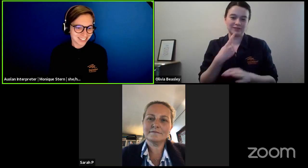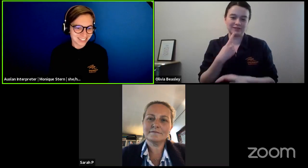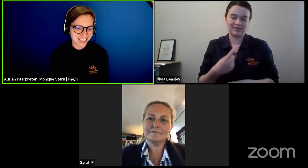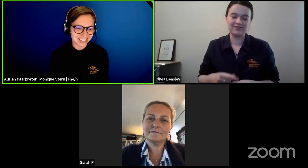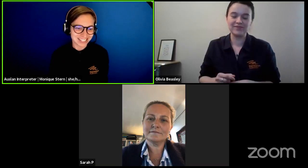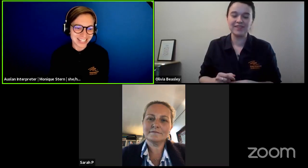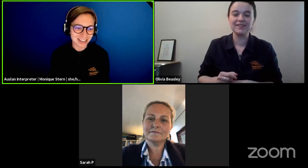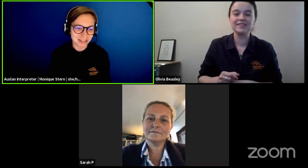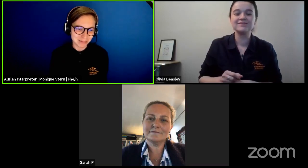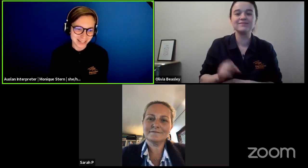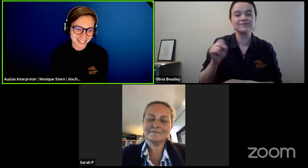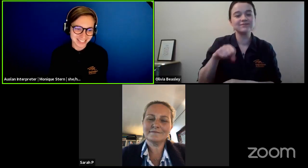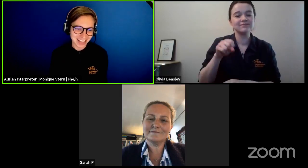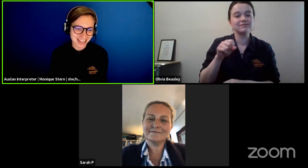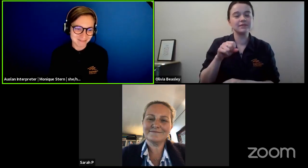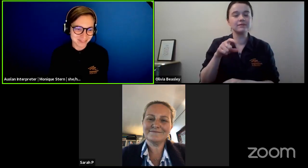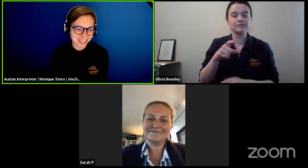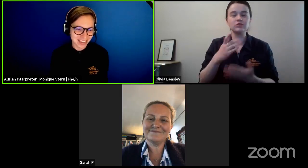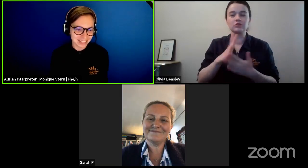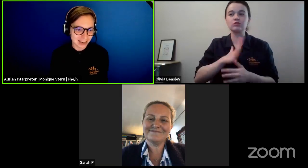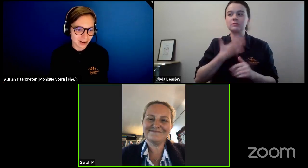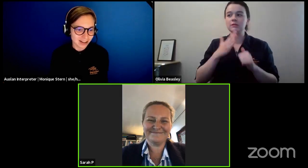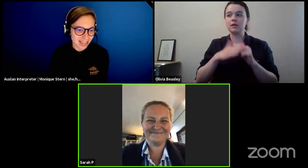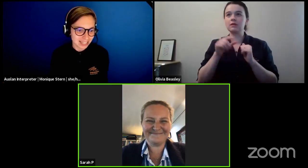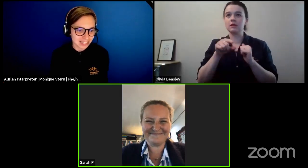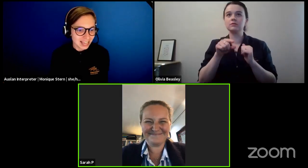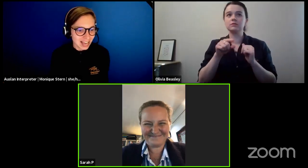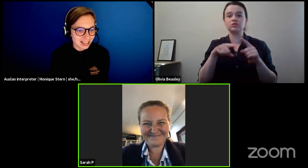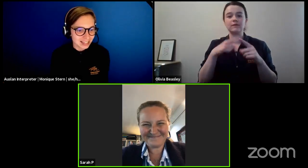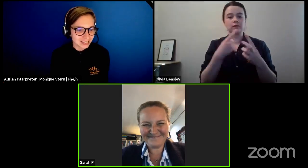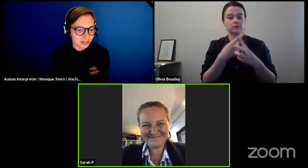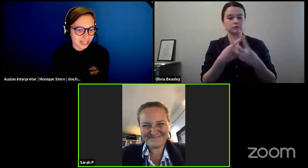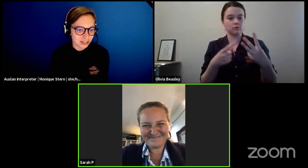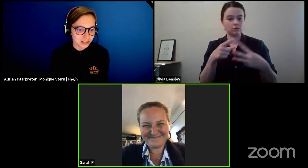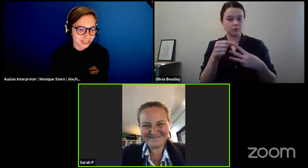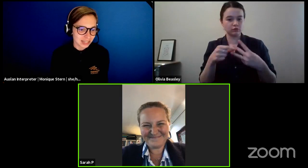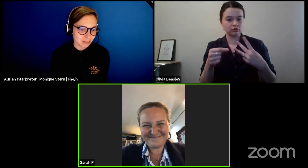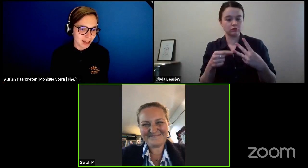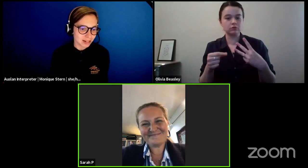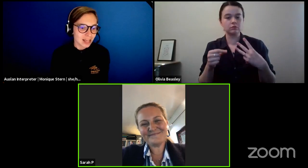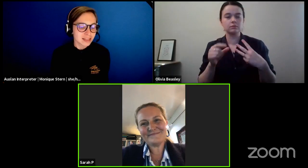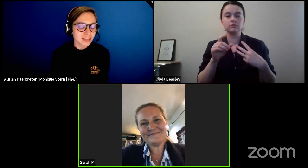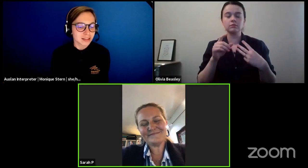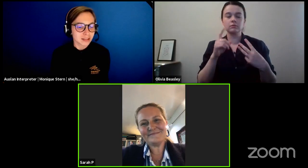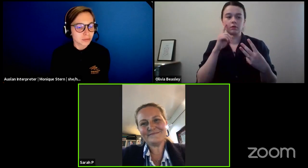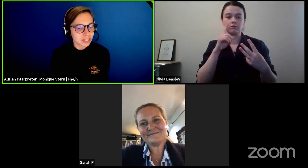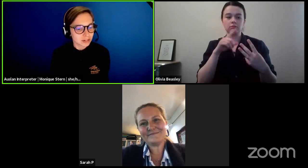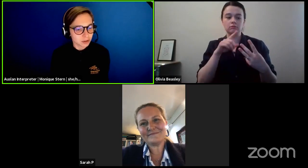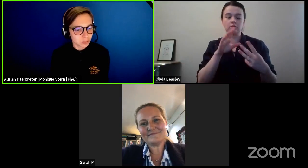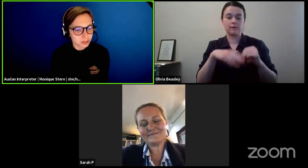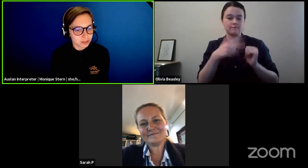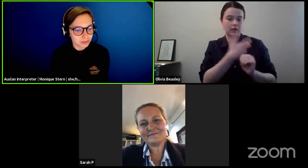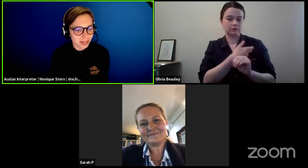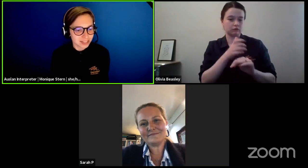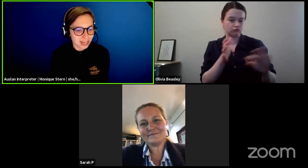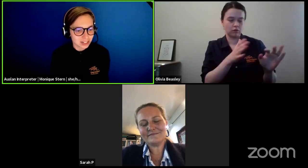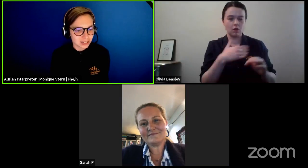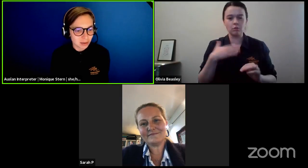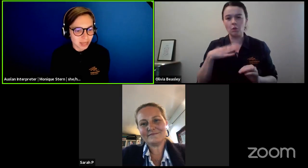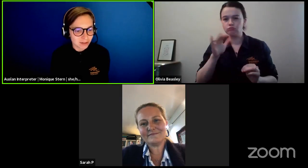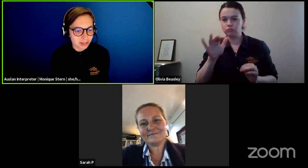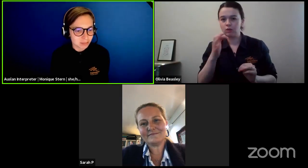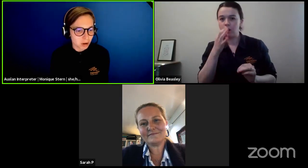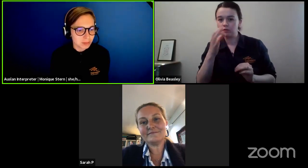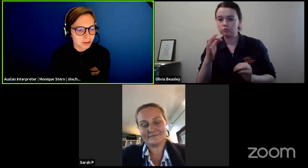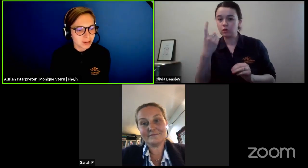Perfect. That's exactly what I plan to say. Thanks, Sarah. And I think it's really interesting about the 3 different options of